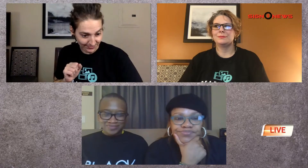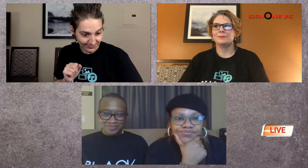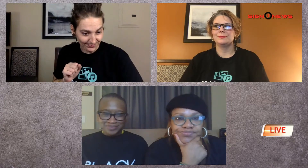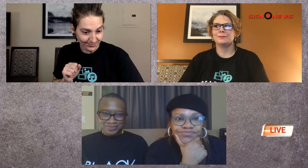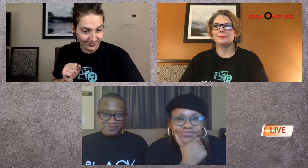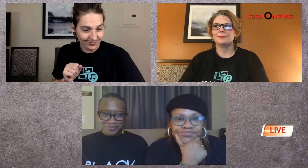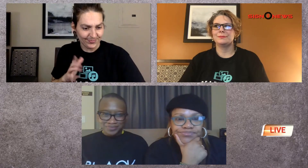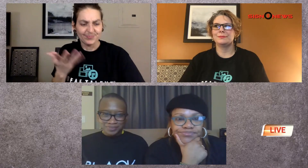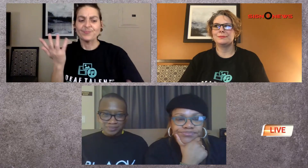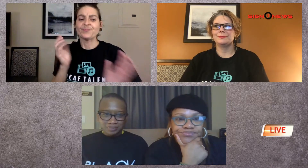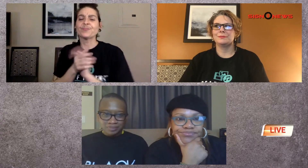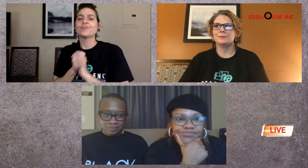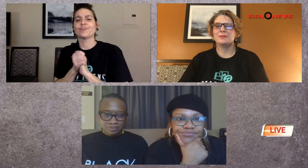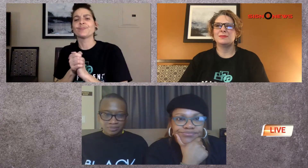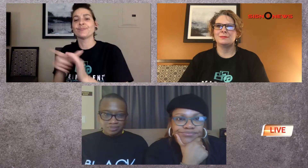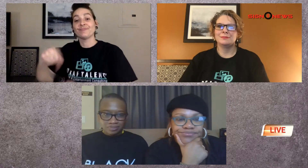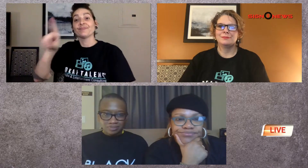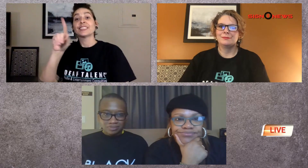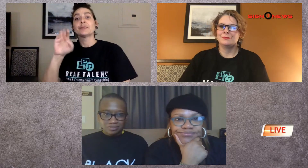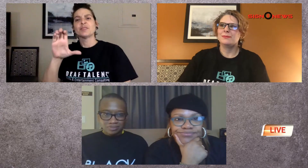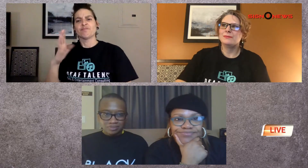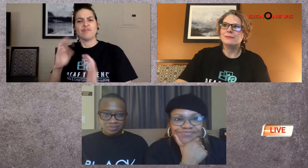Okay, I've got a question for everybody on the panel.